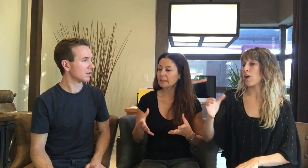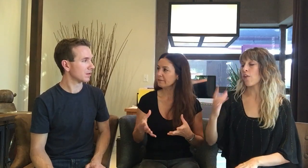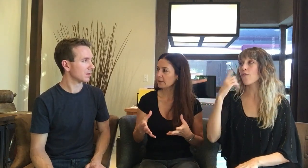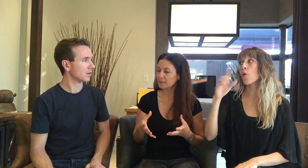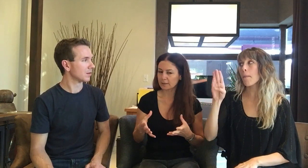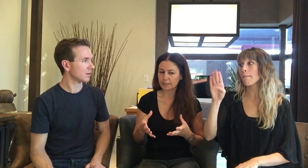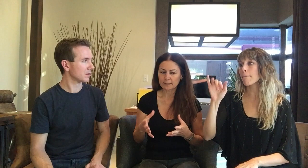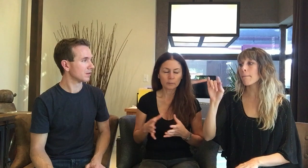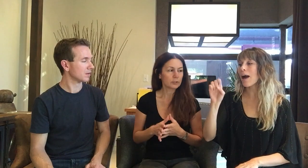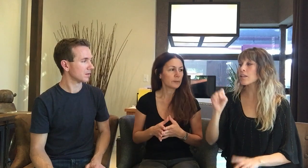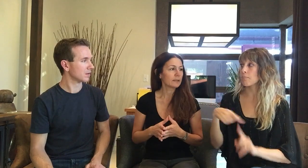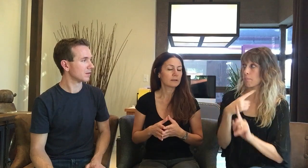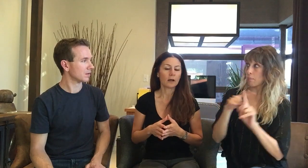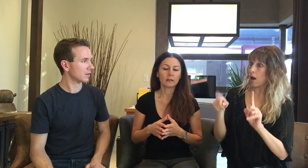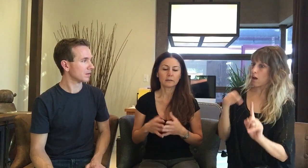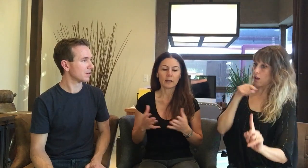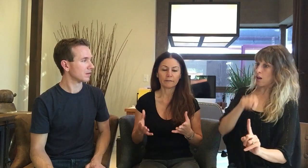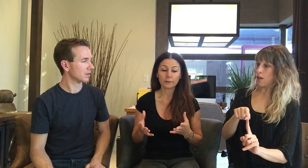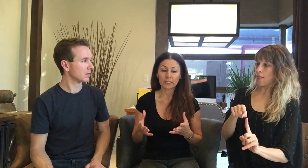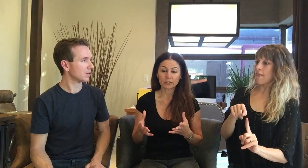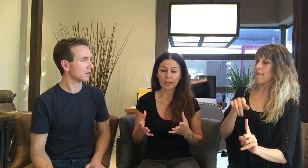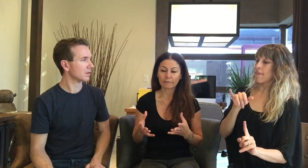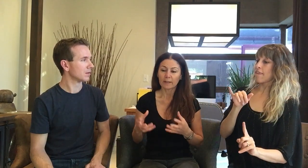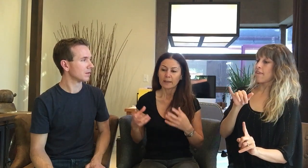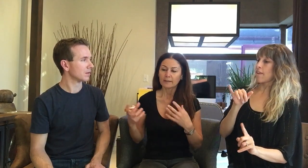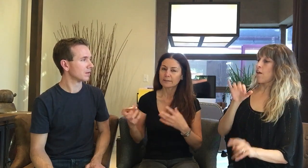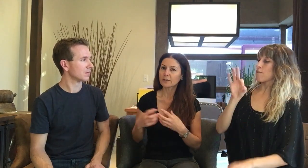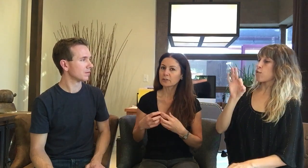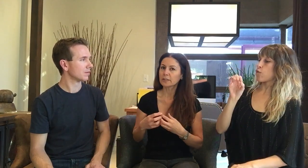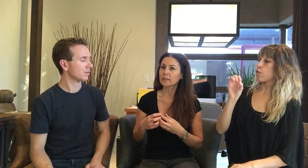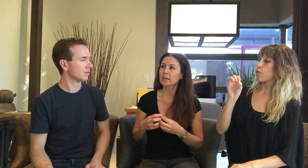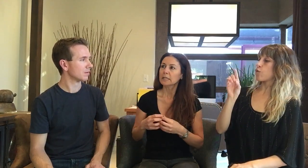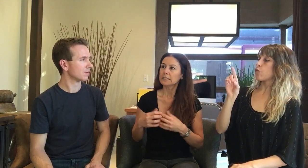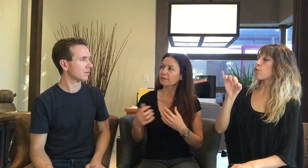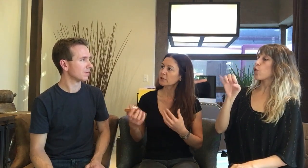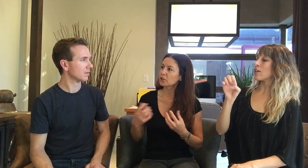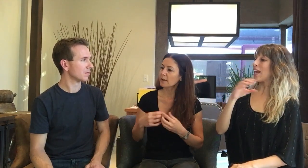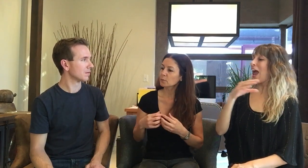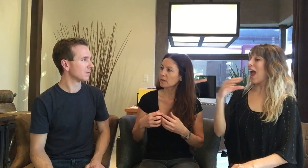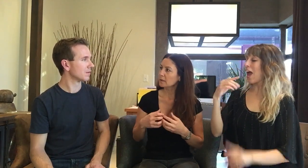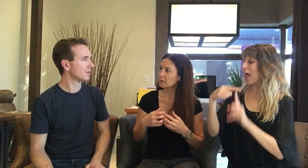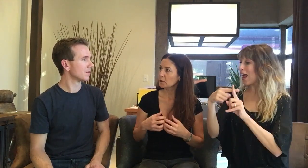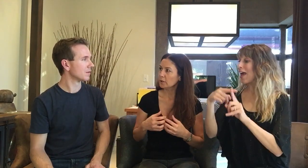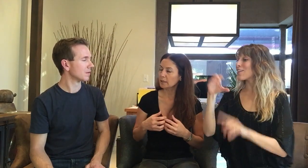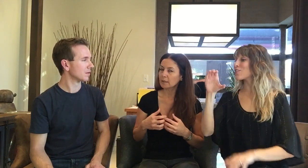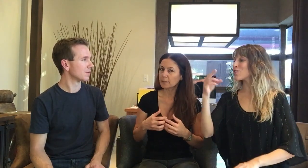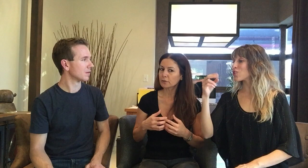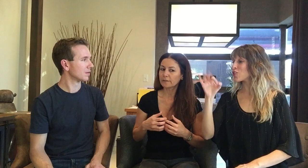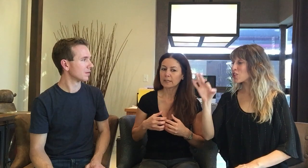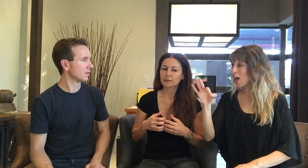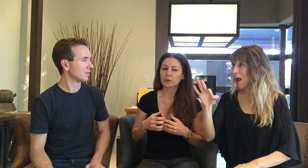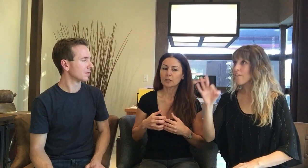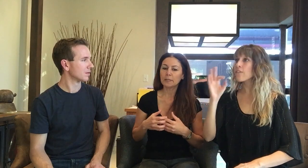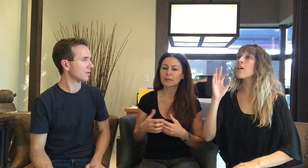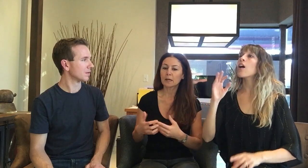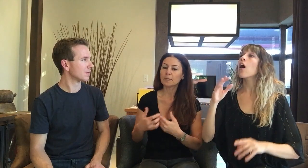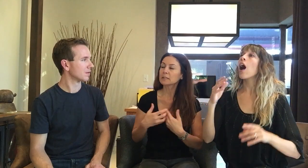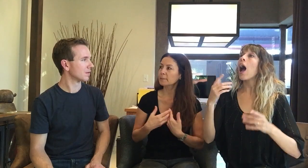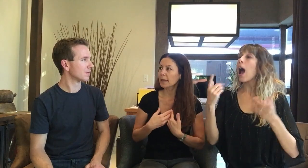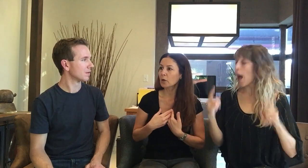indie film series that we're doing called Foodie and Chef. And essentially, different chefs within the community in Metro Phoenix are going to be coming into my